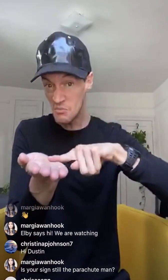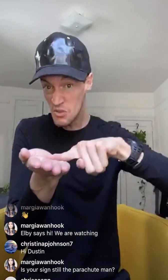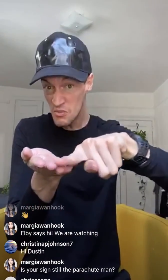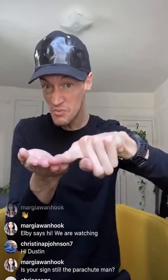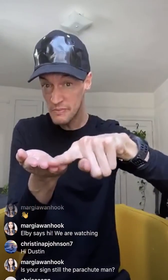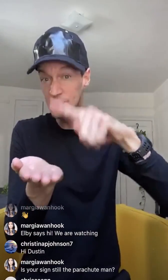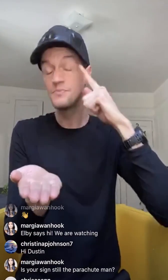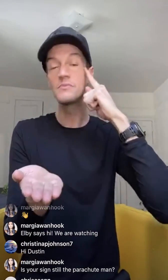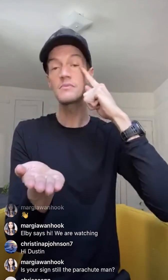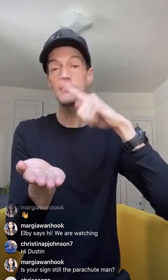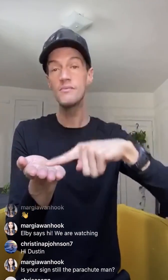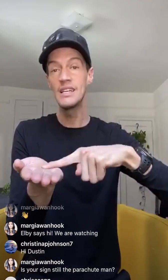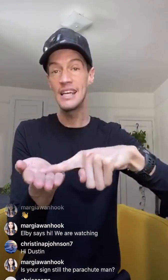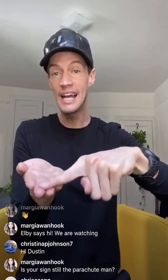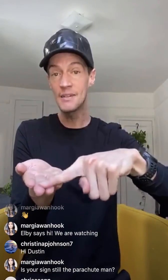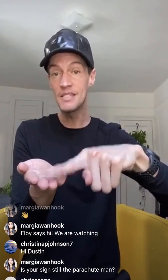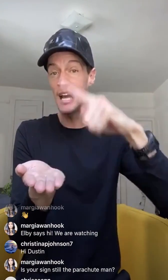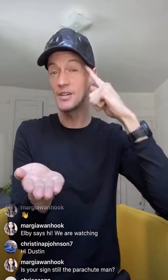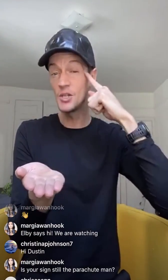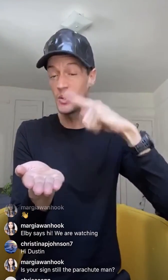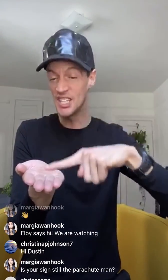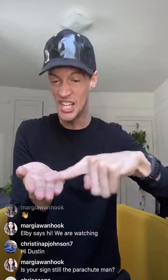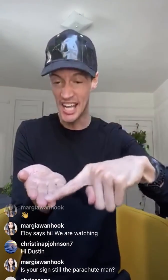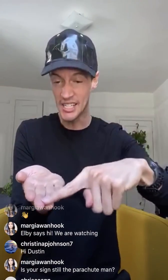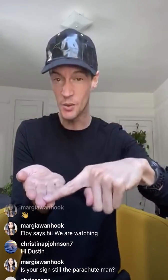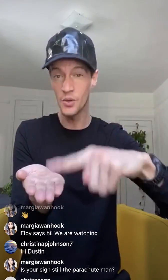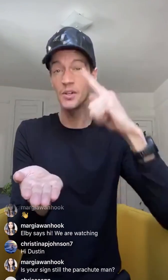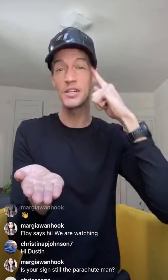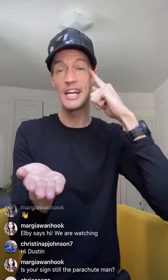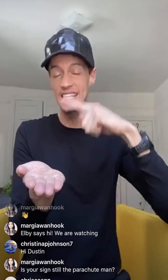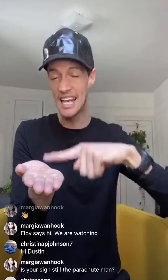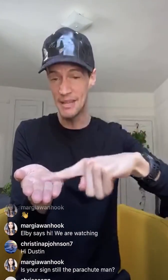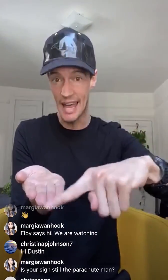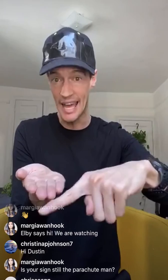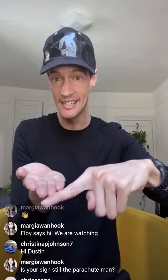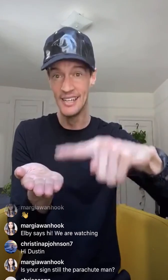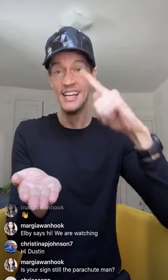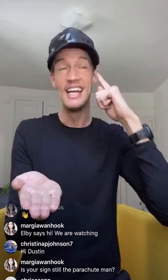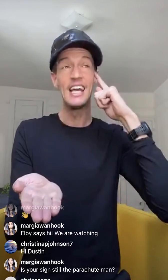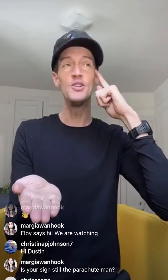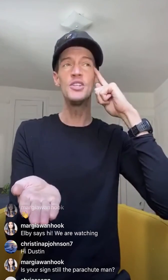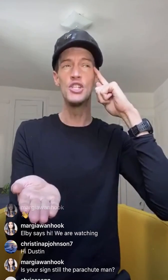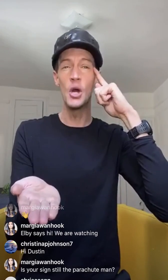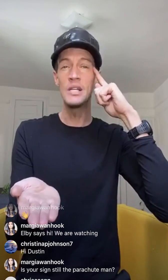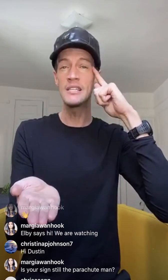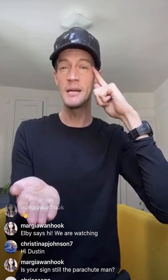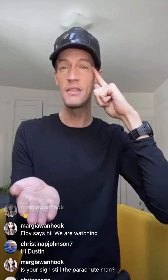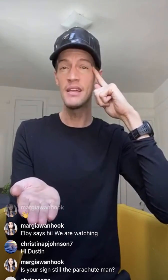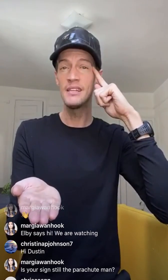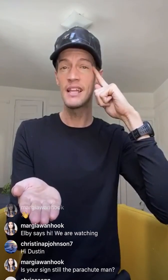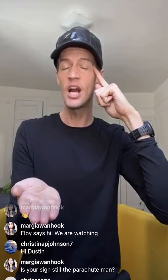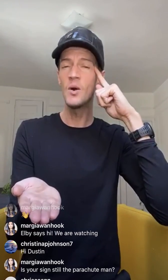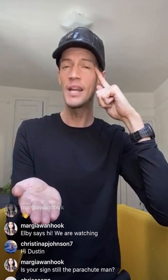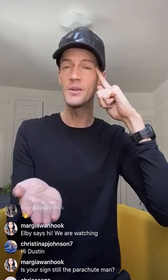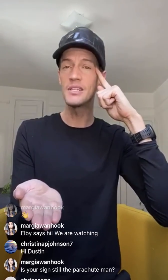to demonstrate that. Show, demonstrate. Very nice. If you want to check or